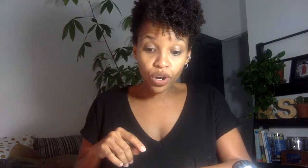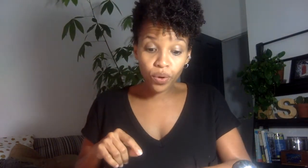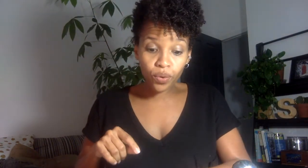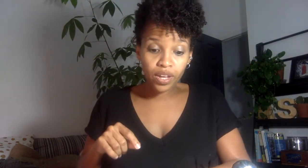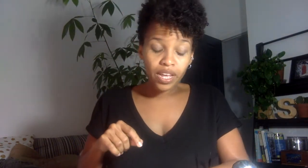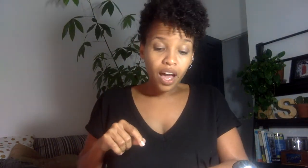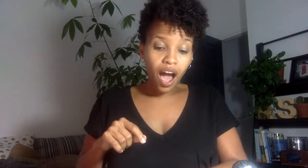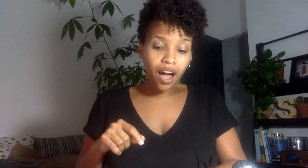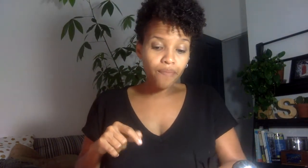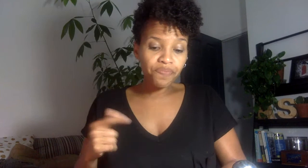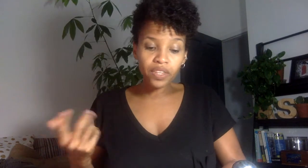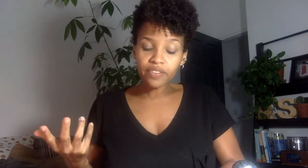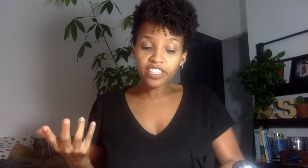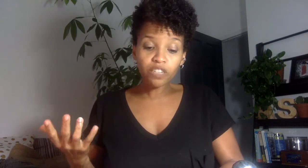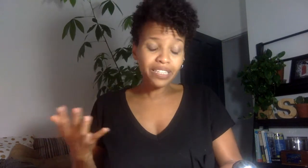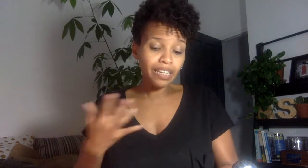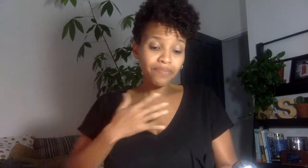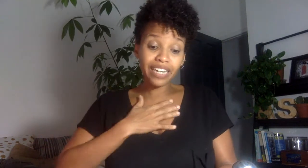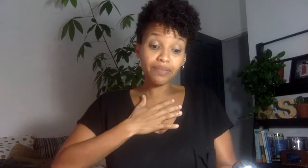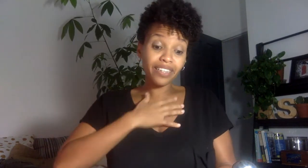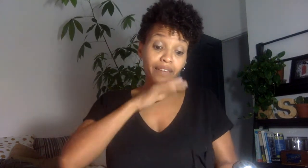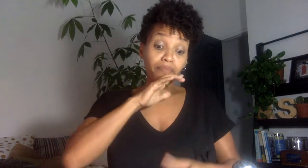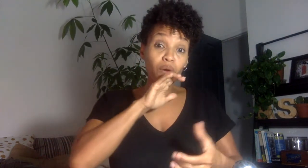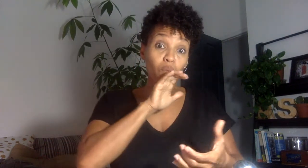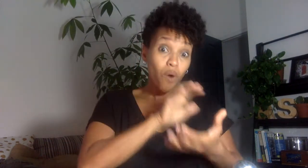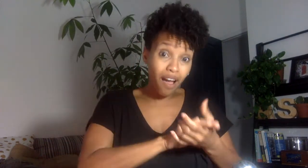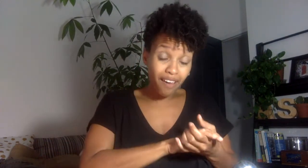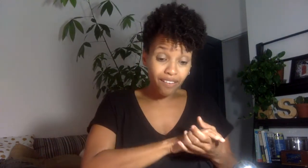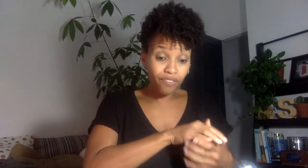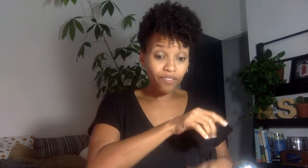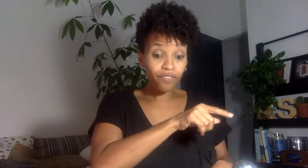so this could be sometimes, I mean, like,